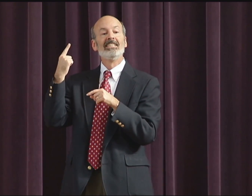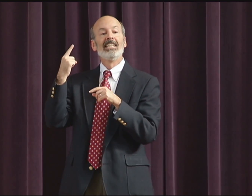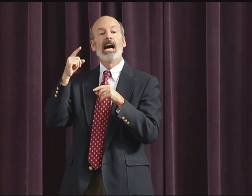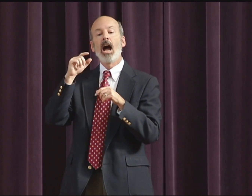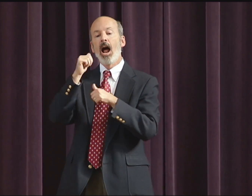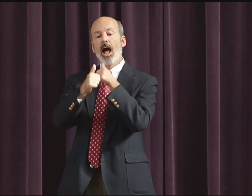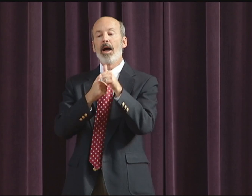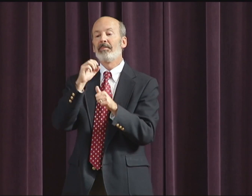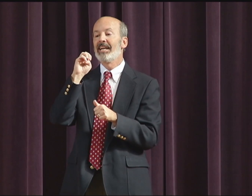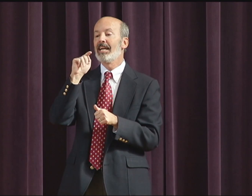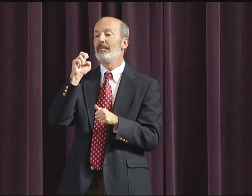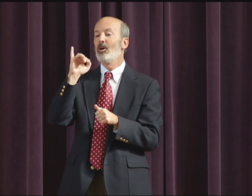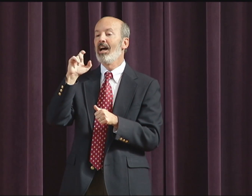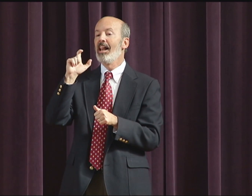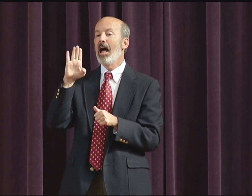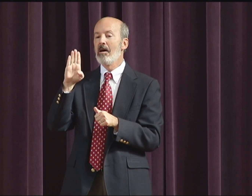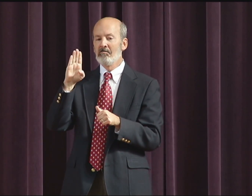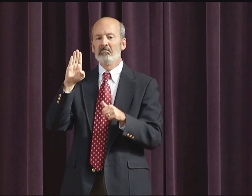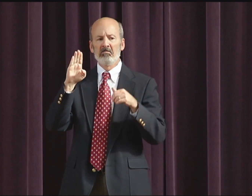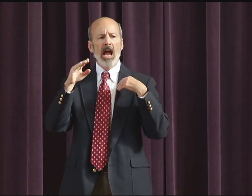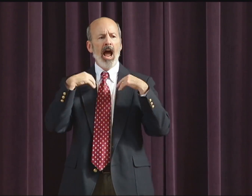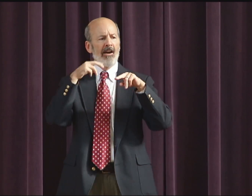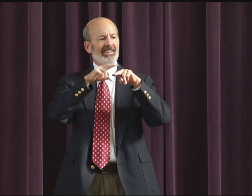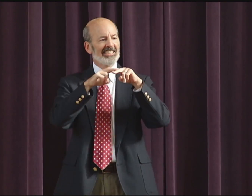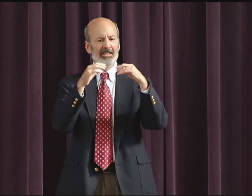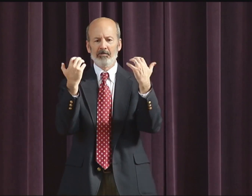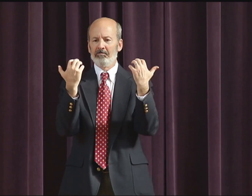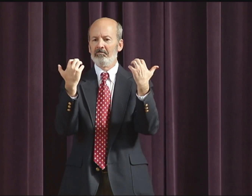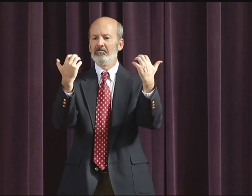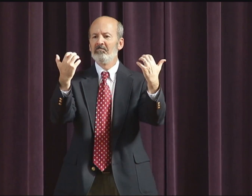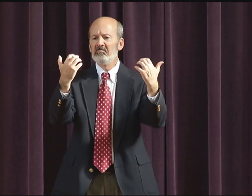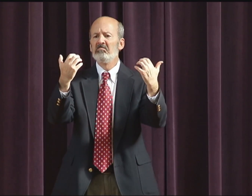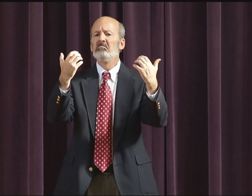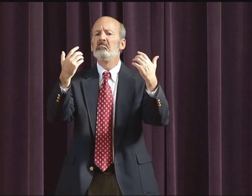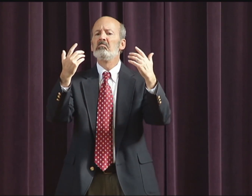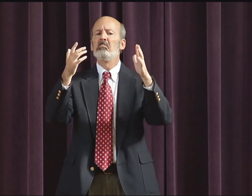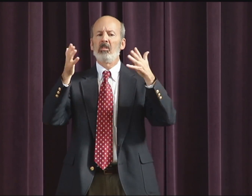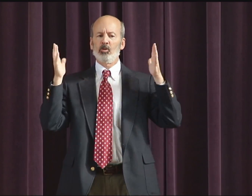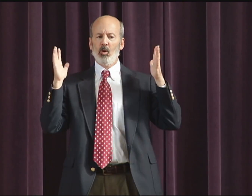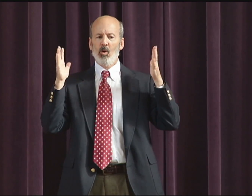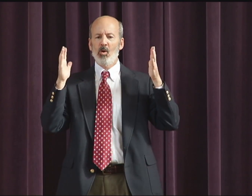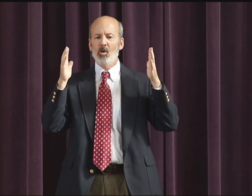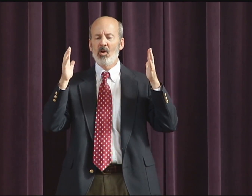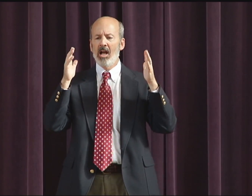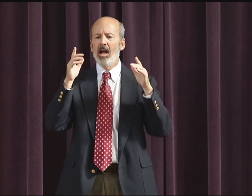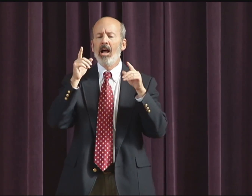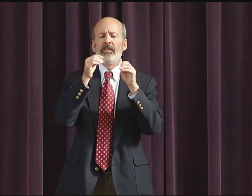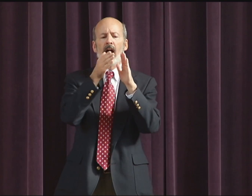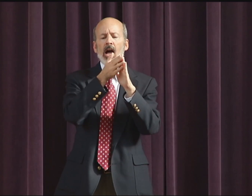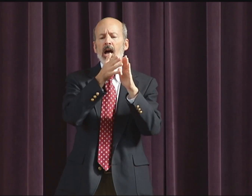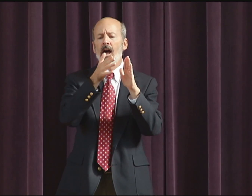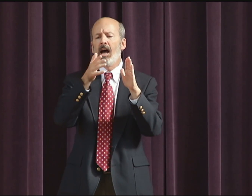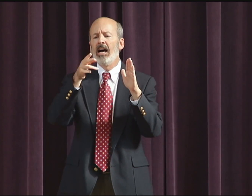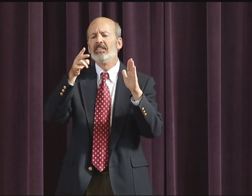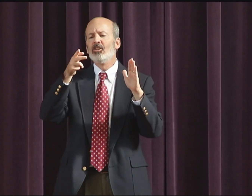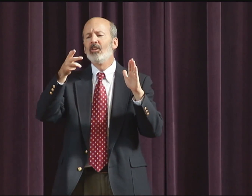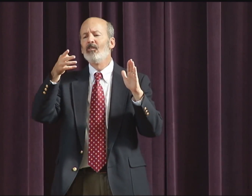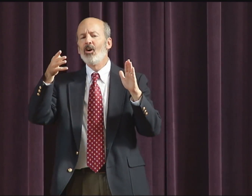look back to the first Alumni Emeriti Club, there were a few seats that were in this room, but